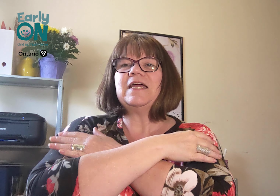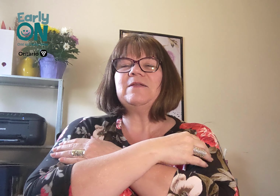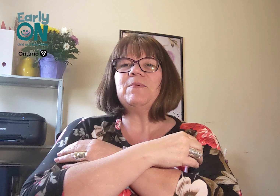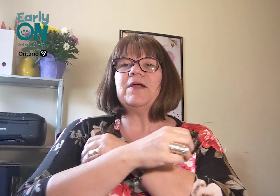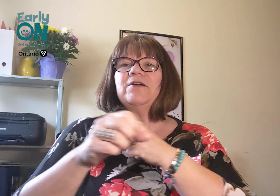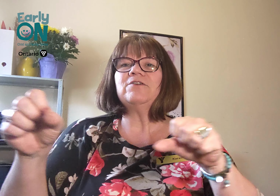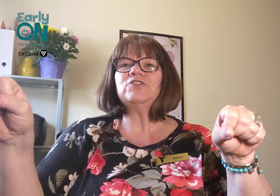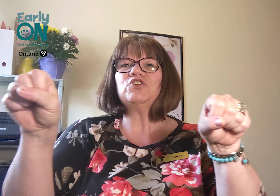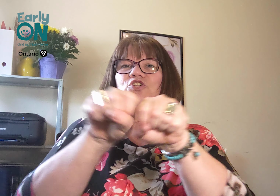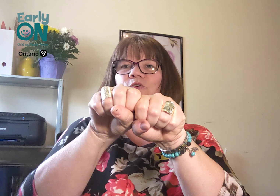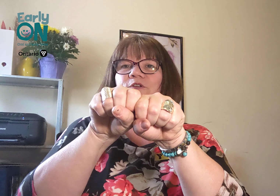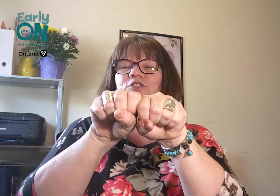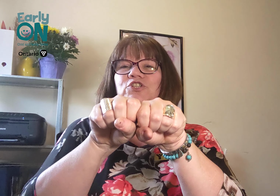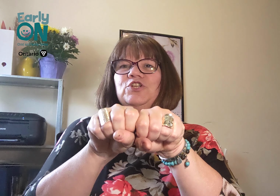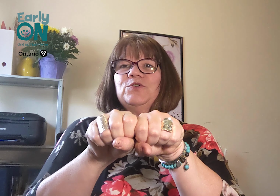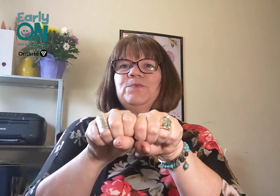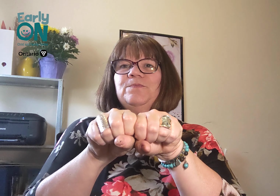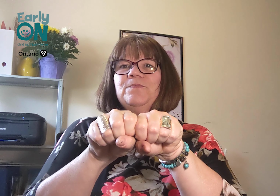Teddy bear, show your shoe.